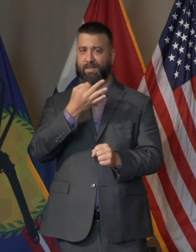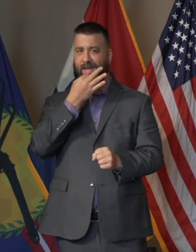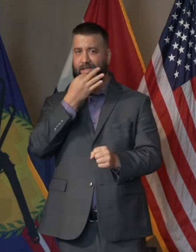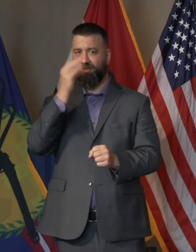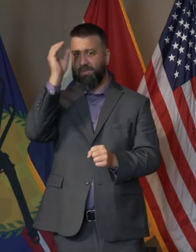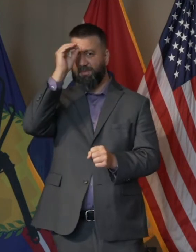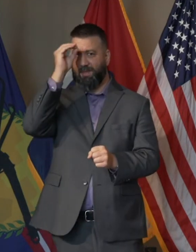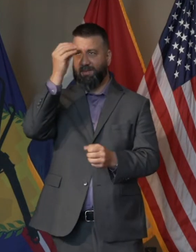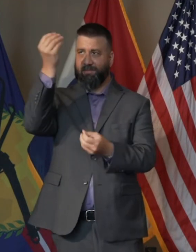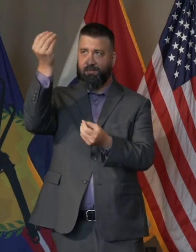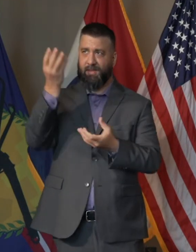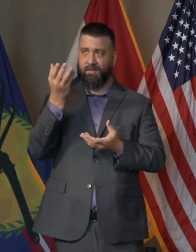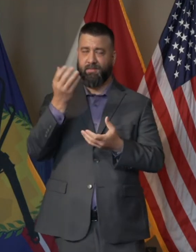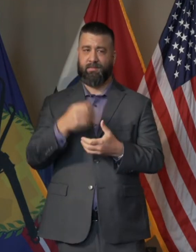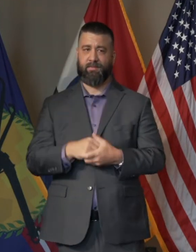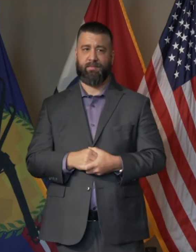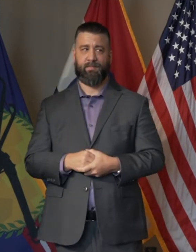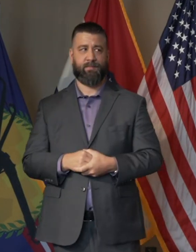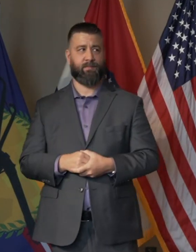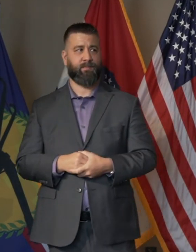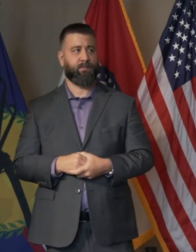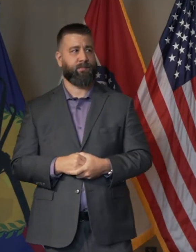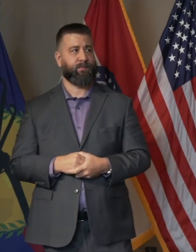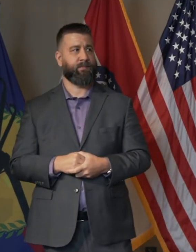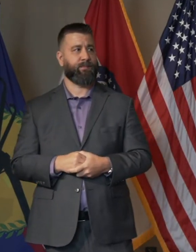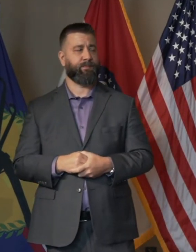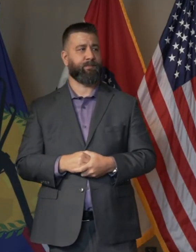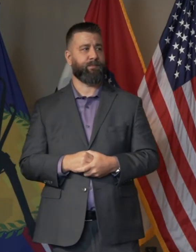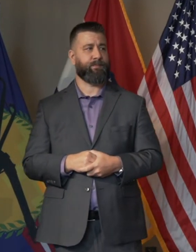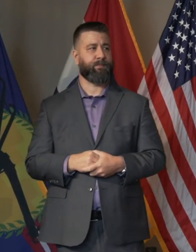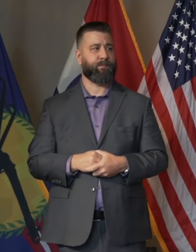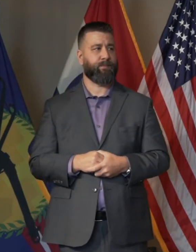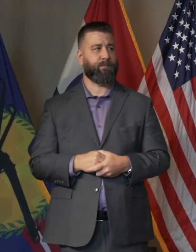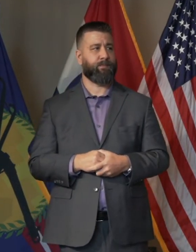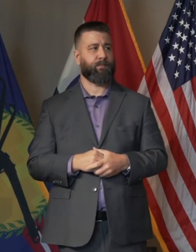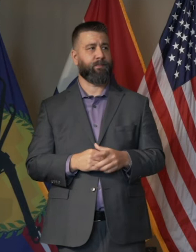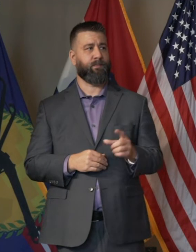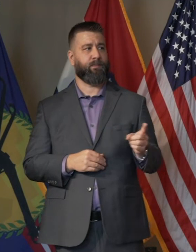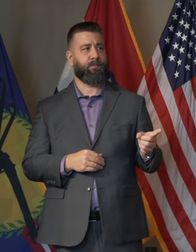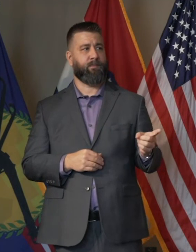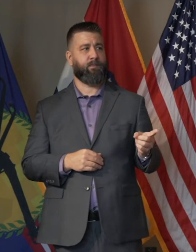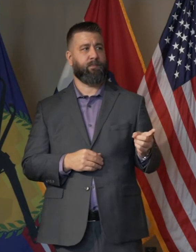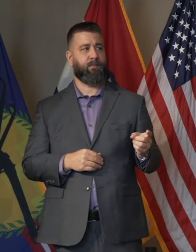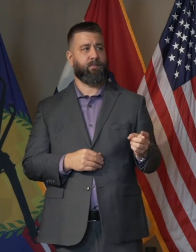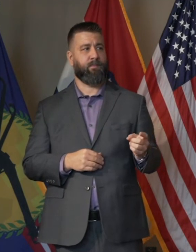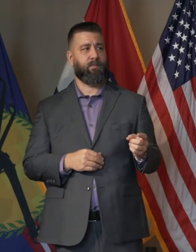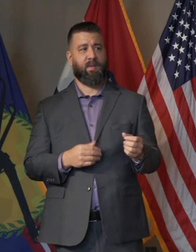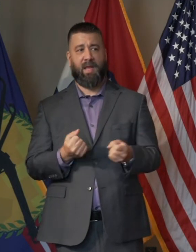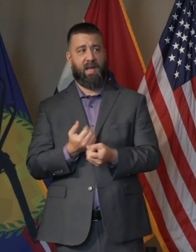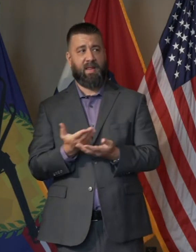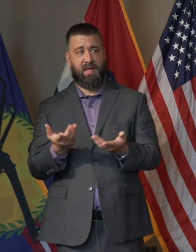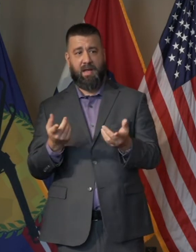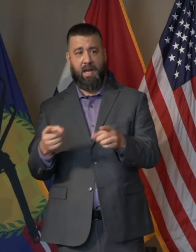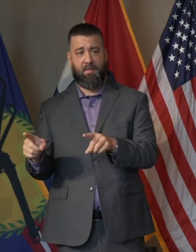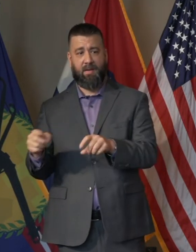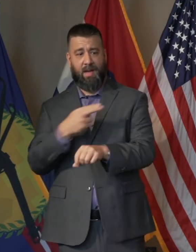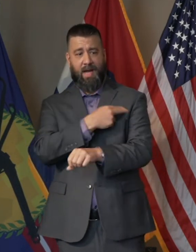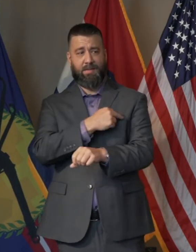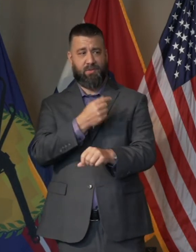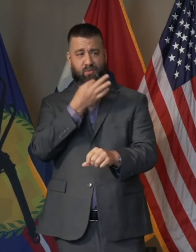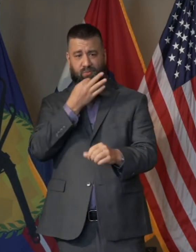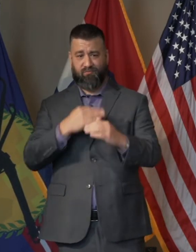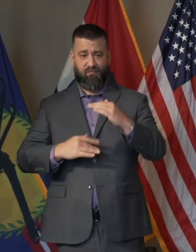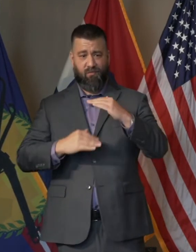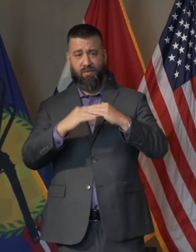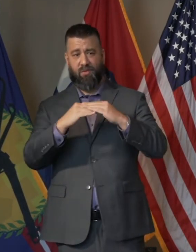data that's been available to them. Is anything being done as far as preparing for overcapacity? And I guess the second leg of that